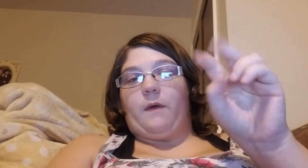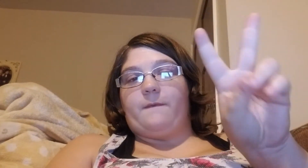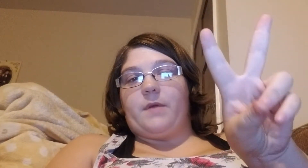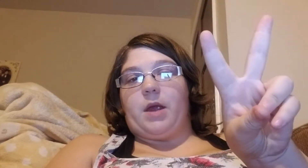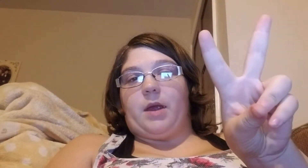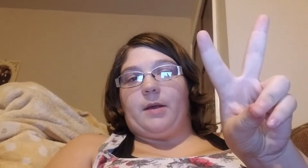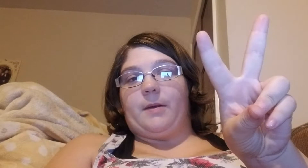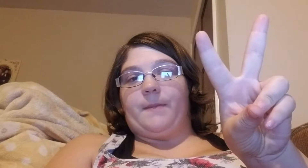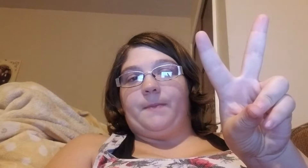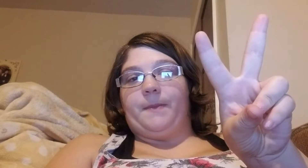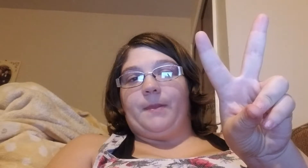N-O-V.